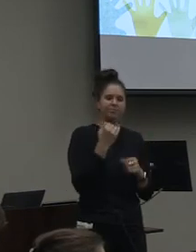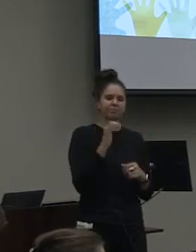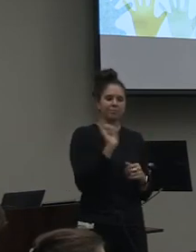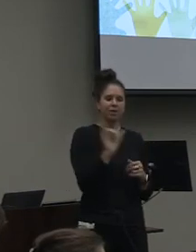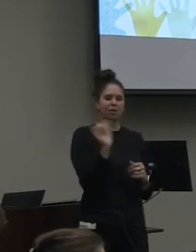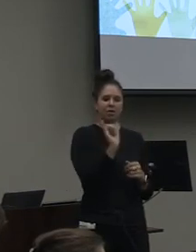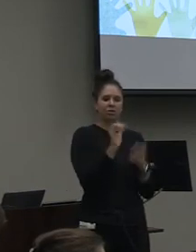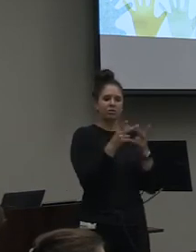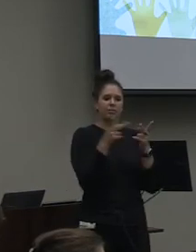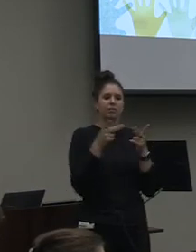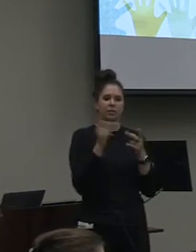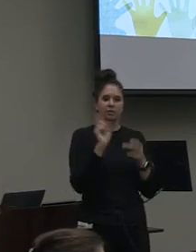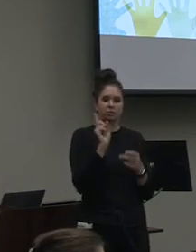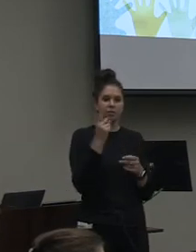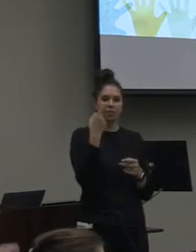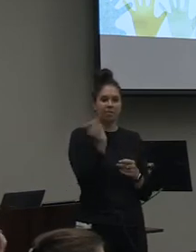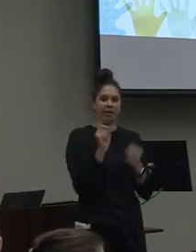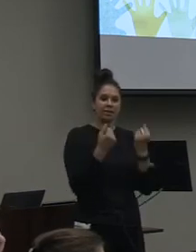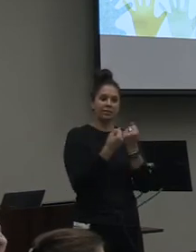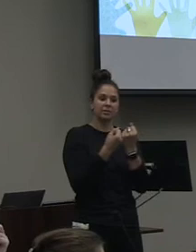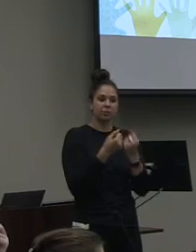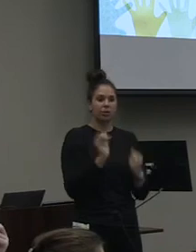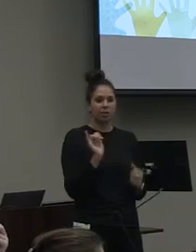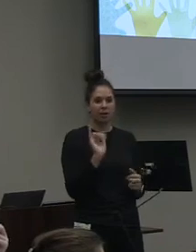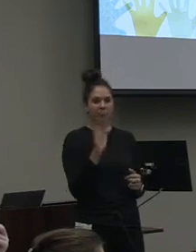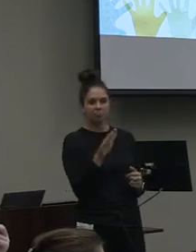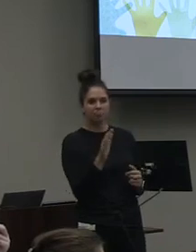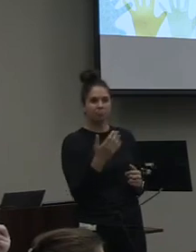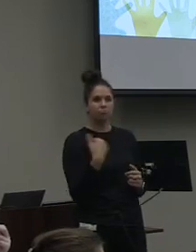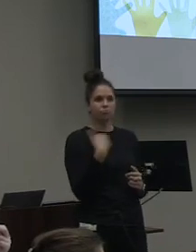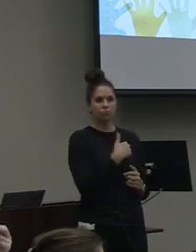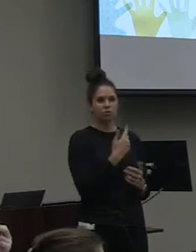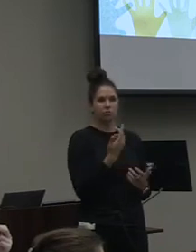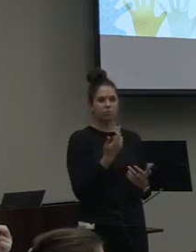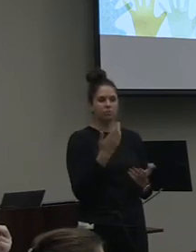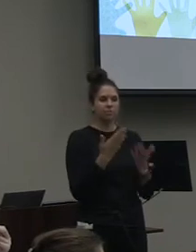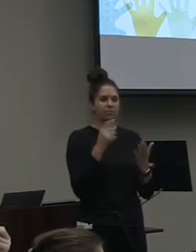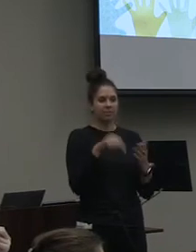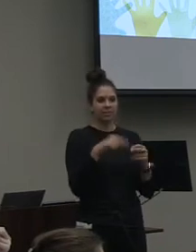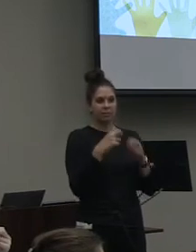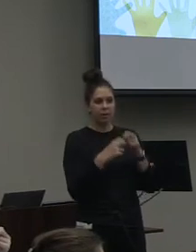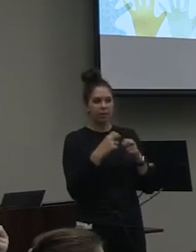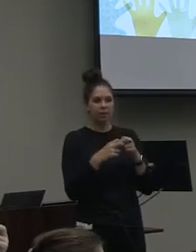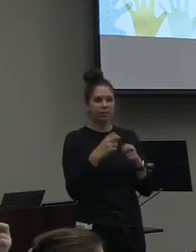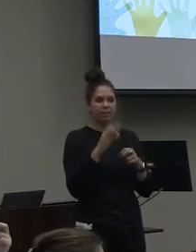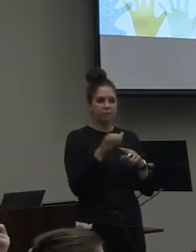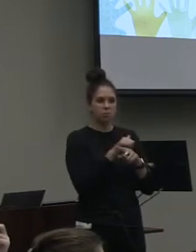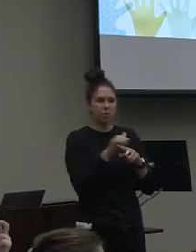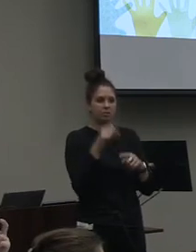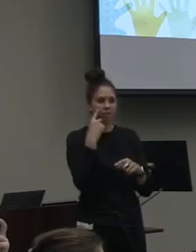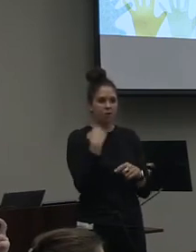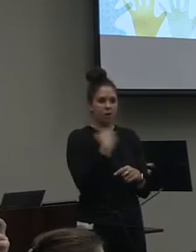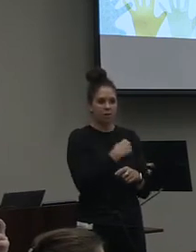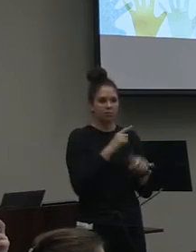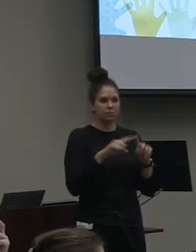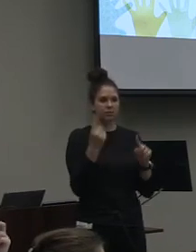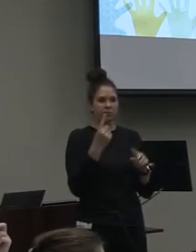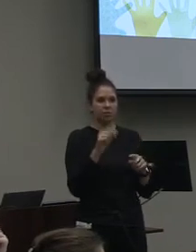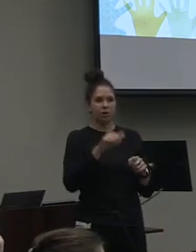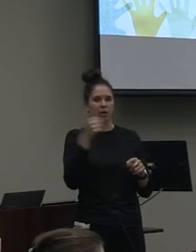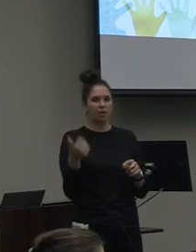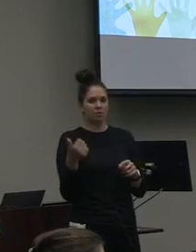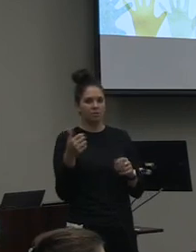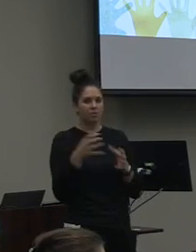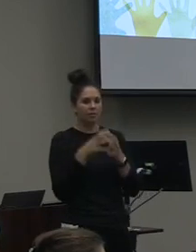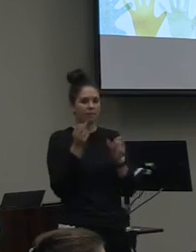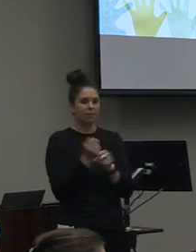It's also a place where they support in, hey, maybe this is a problem of practice for us, but someone else has made a